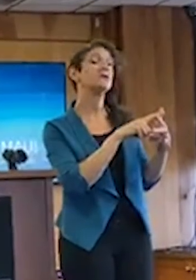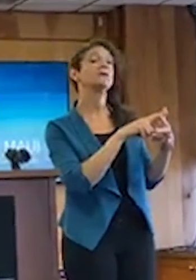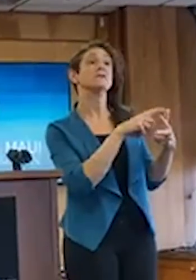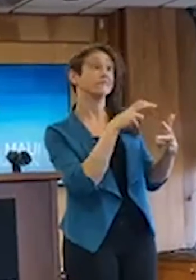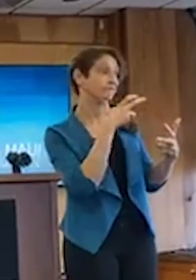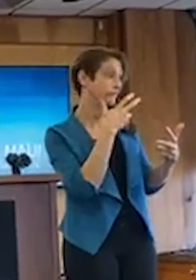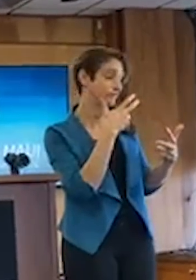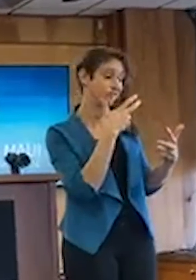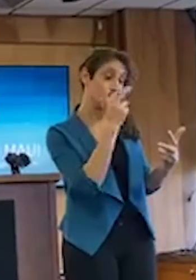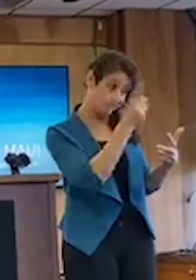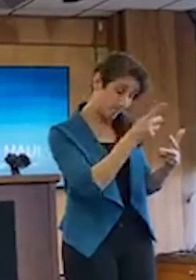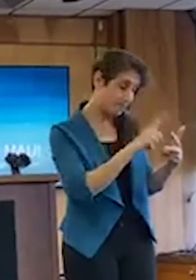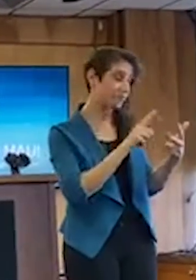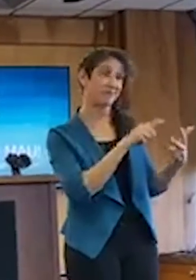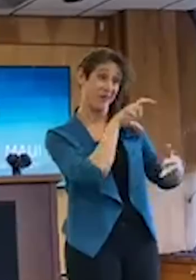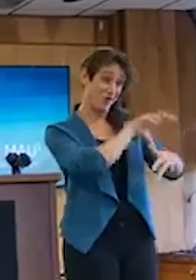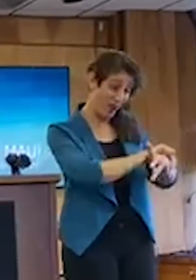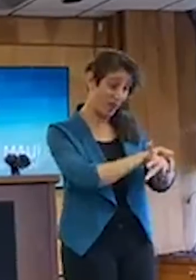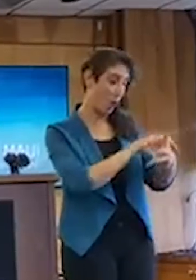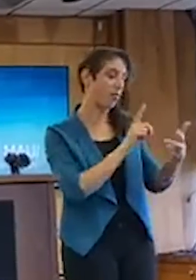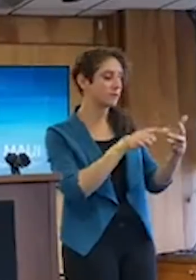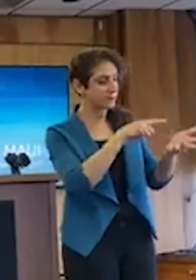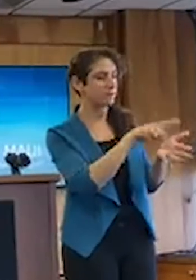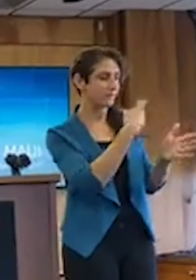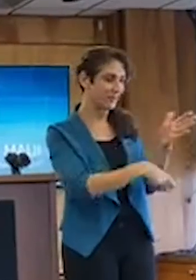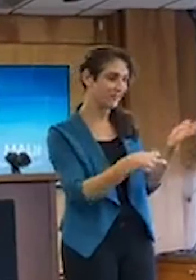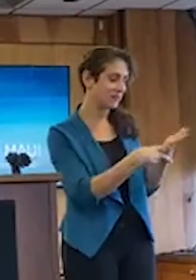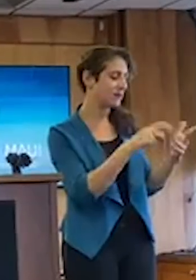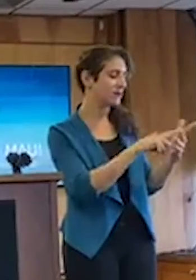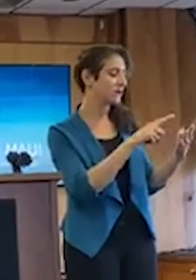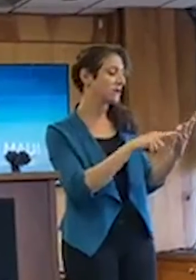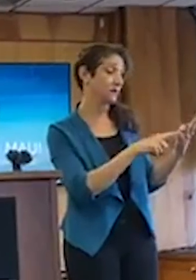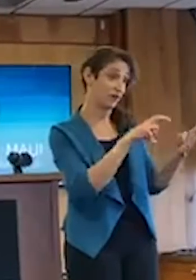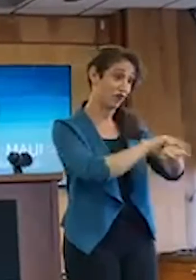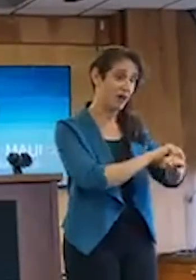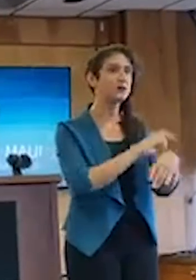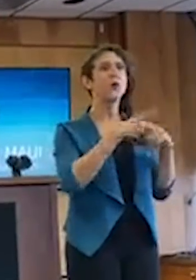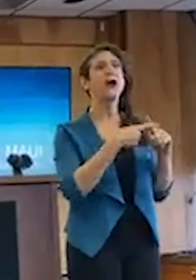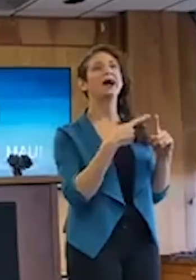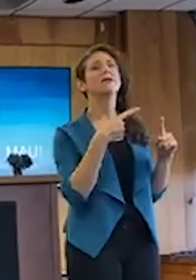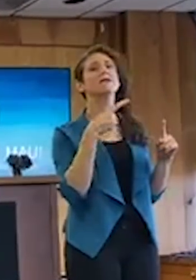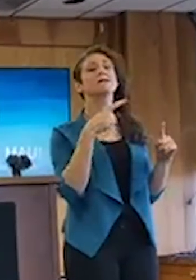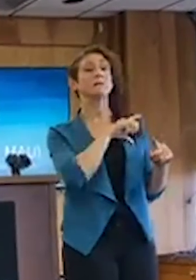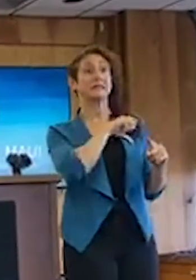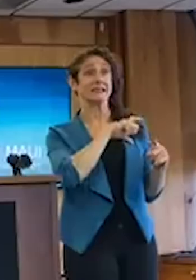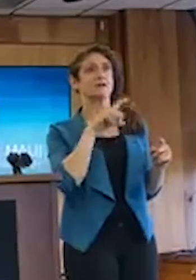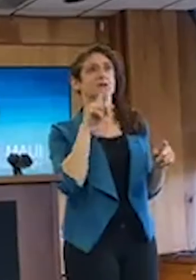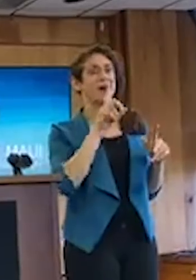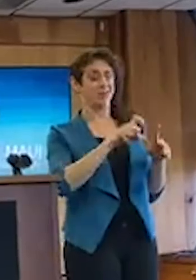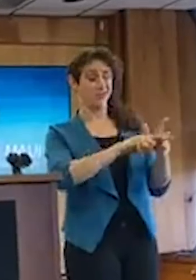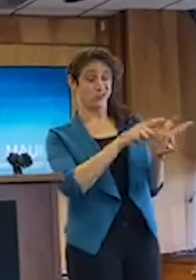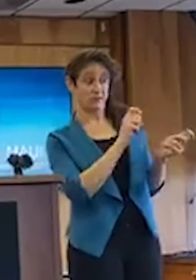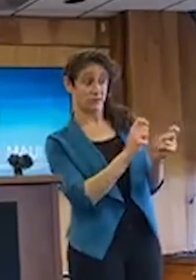any type of special identification to officers, whether in the form of a letter from employer or employee ID? At